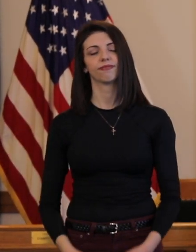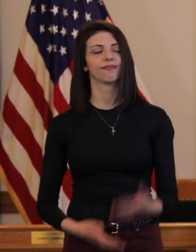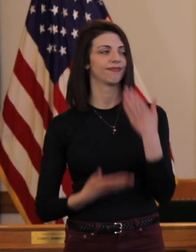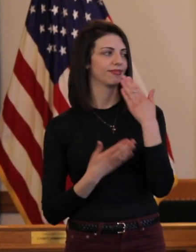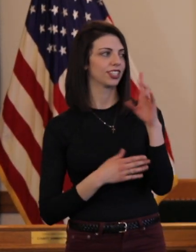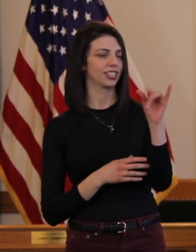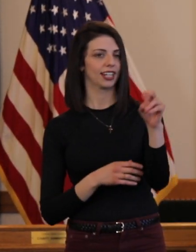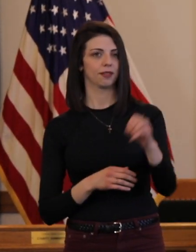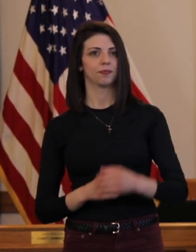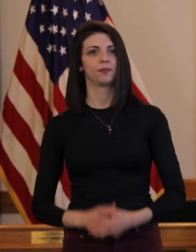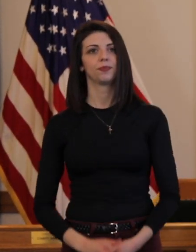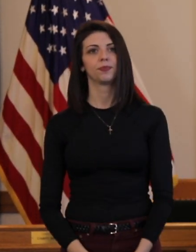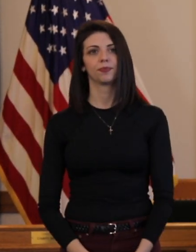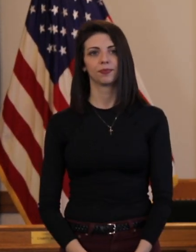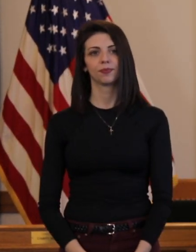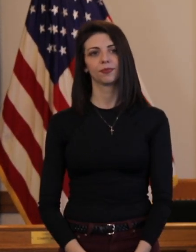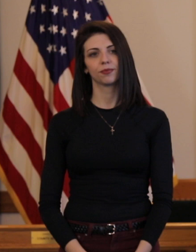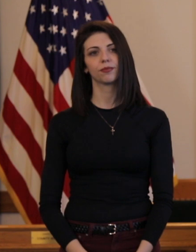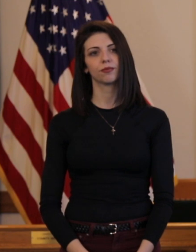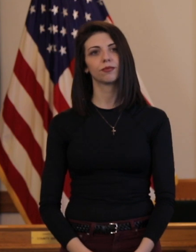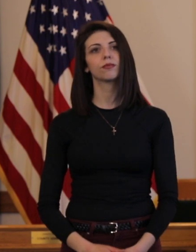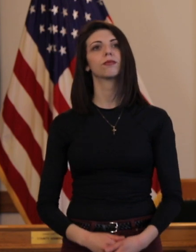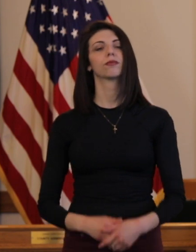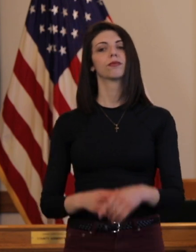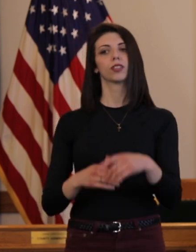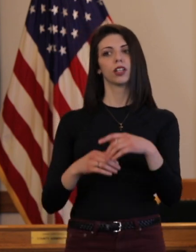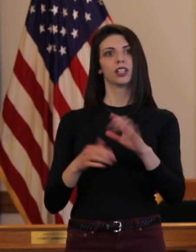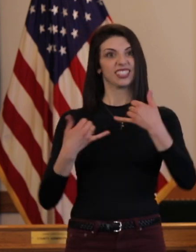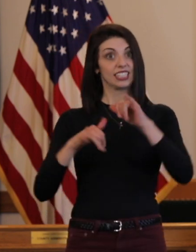Thank you, Diane. With social distancing in place,